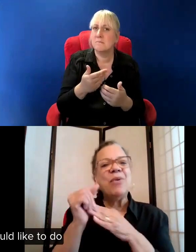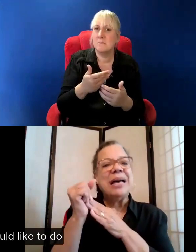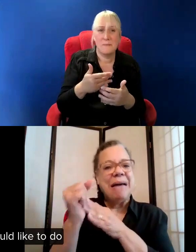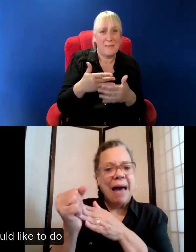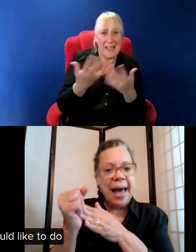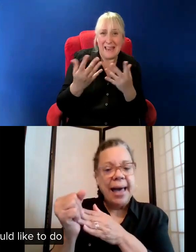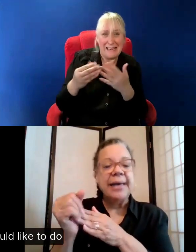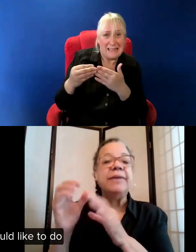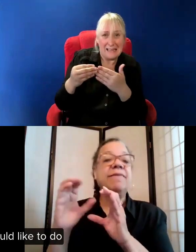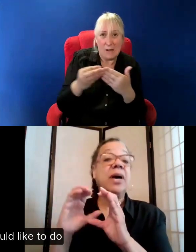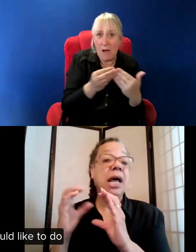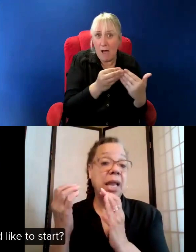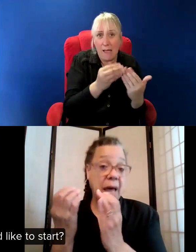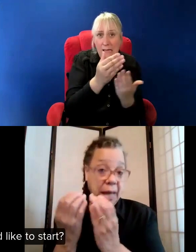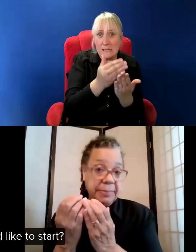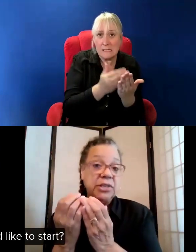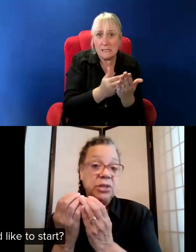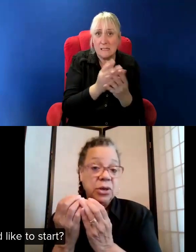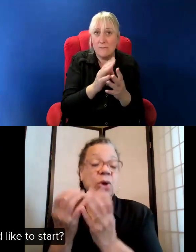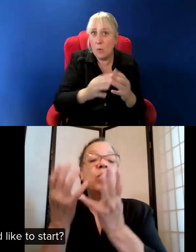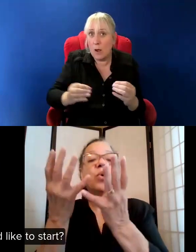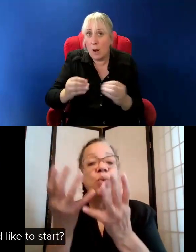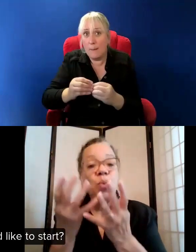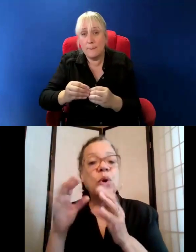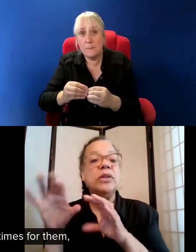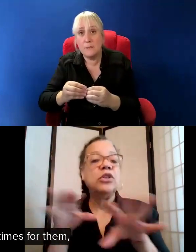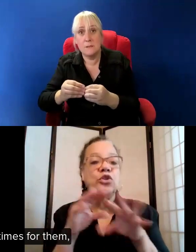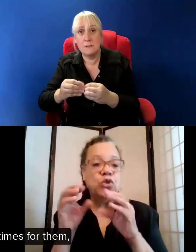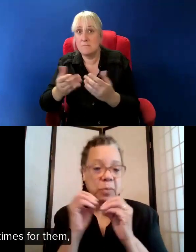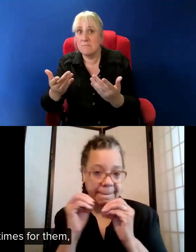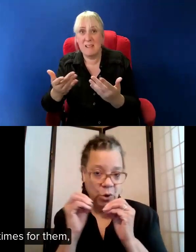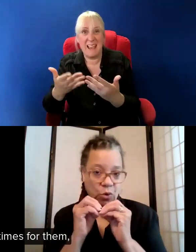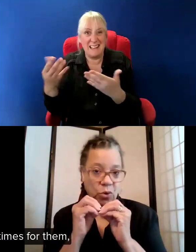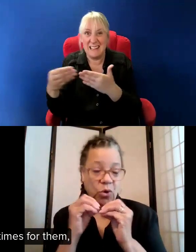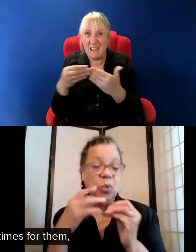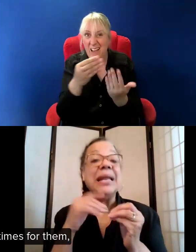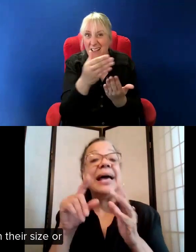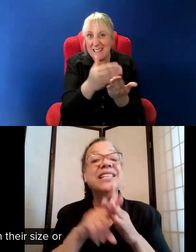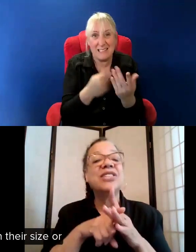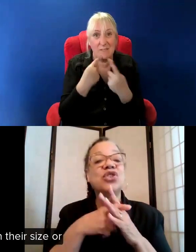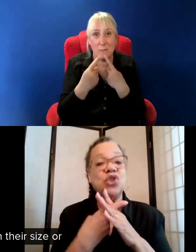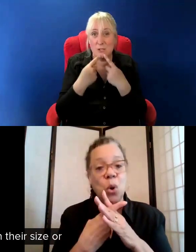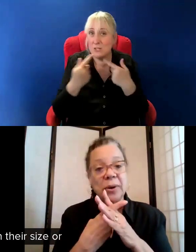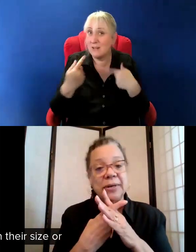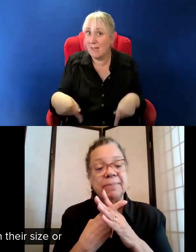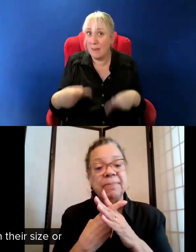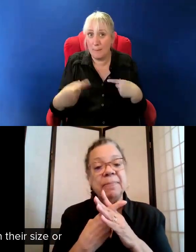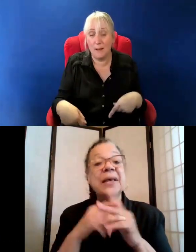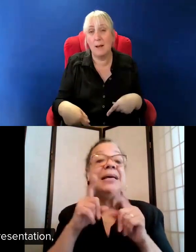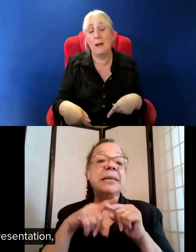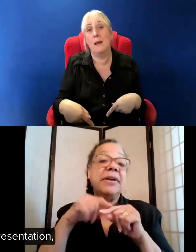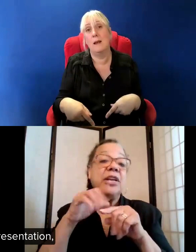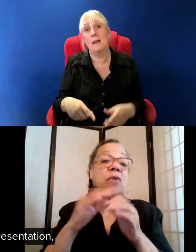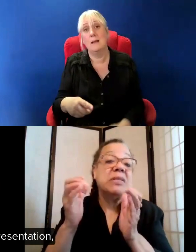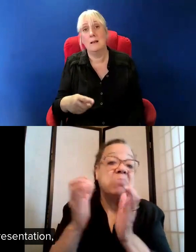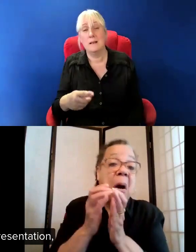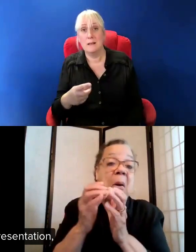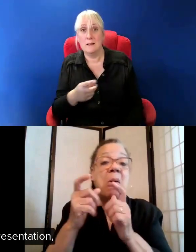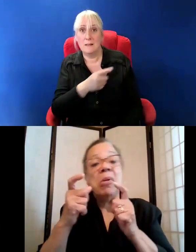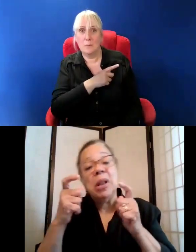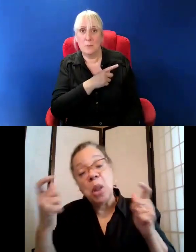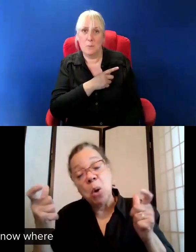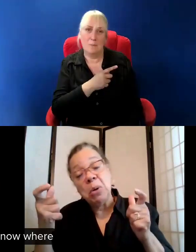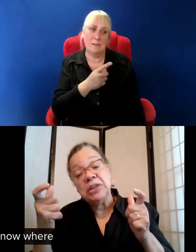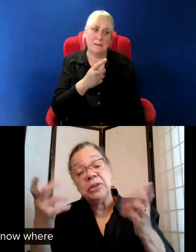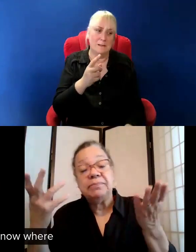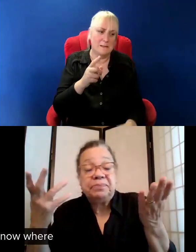clubs who would like to do more or would like to start? Because sometimes for them, depending on their size or just the